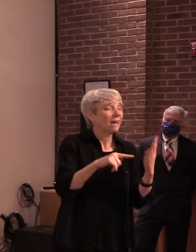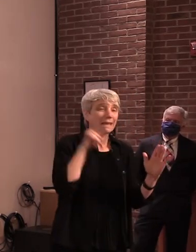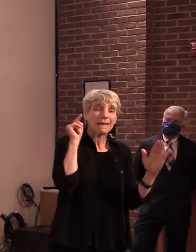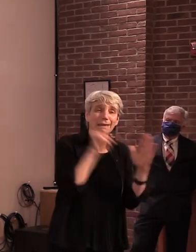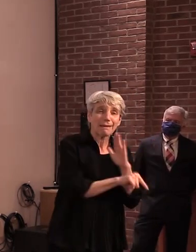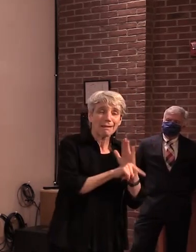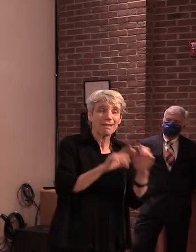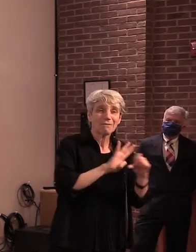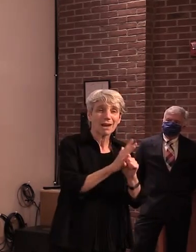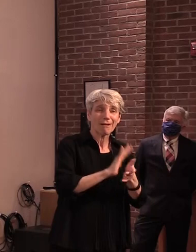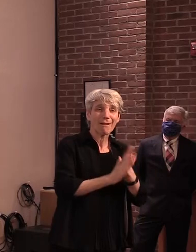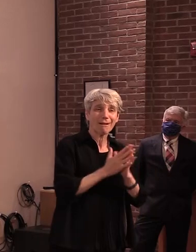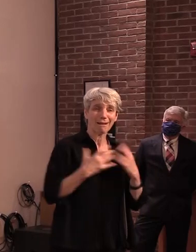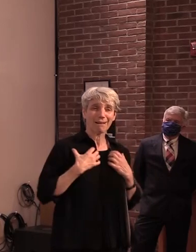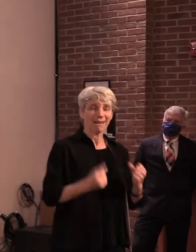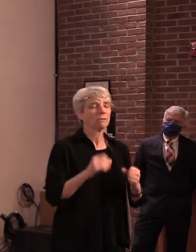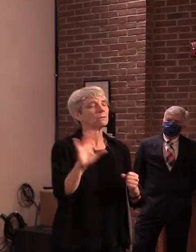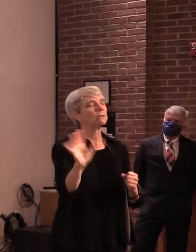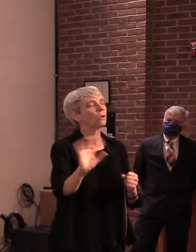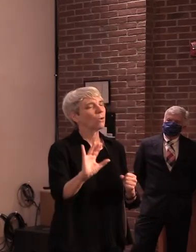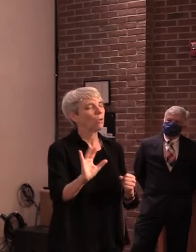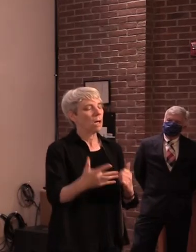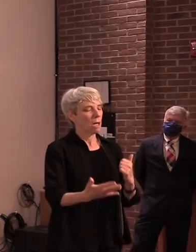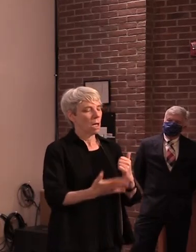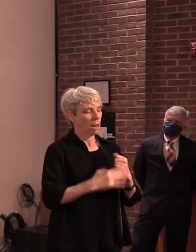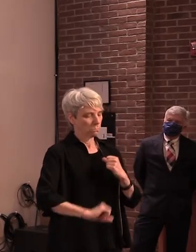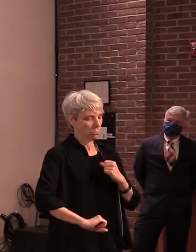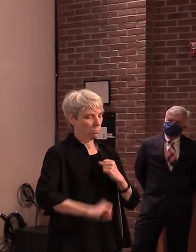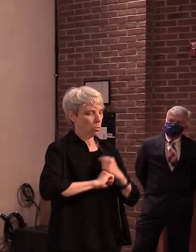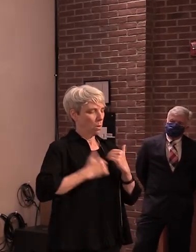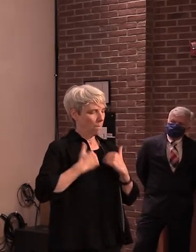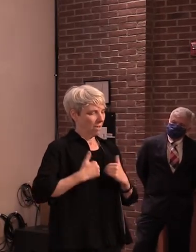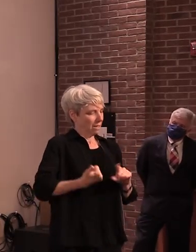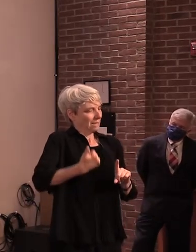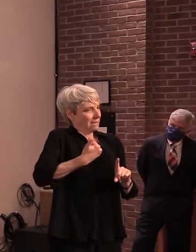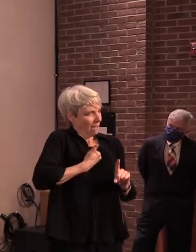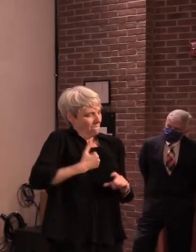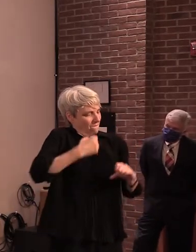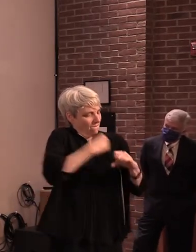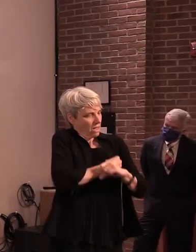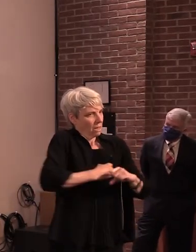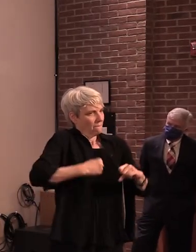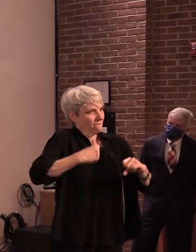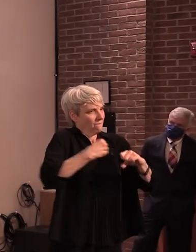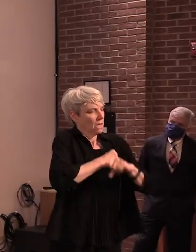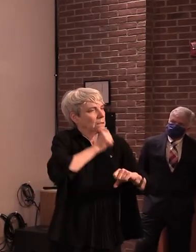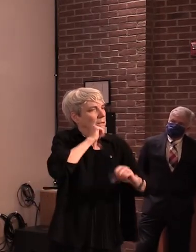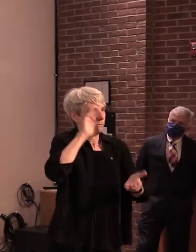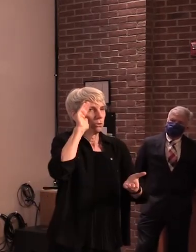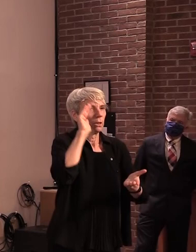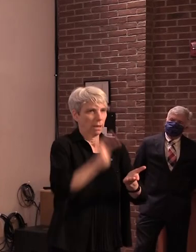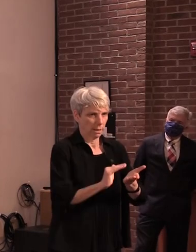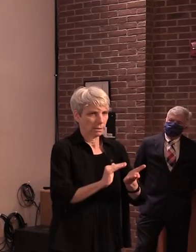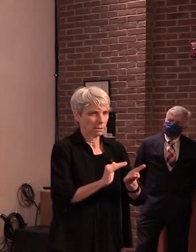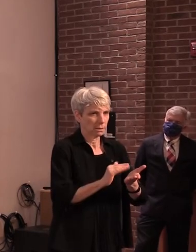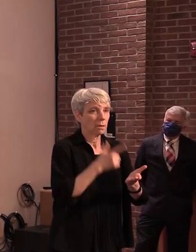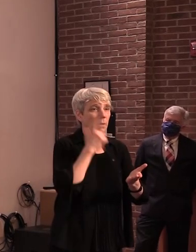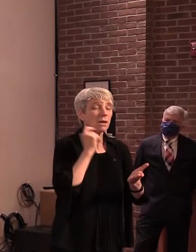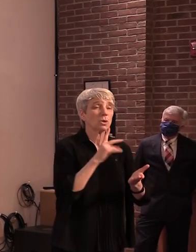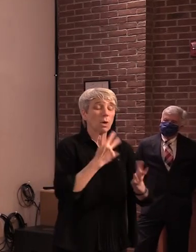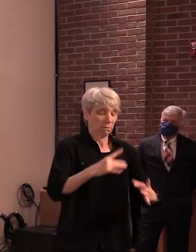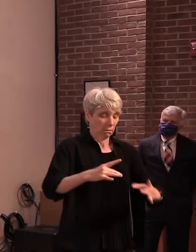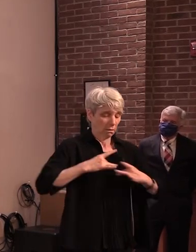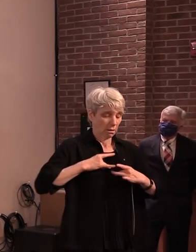going to work on the body's immune response, which is the so-called cytokine storm, all of